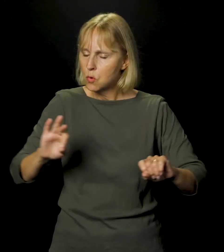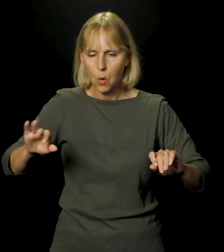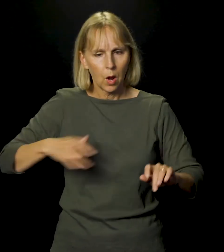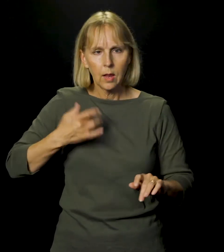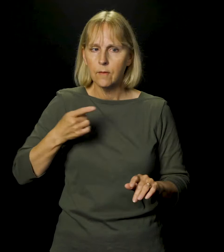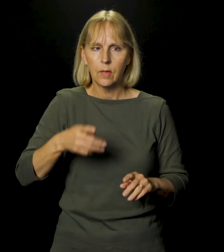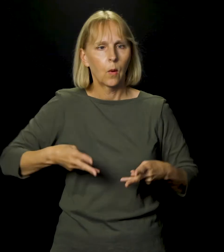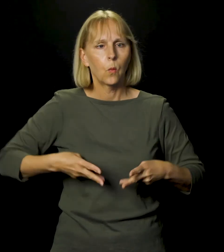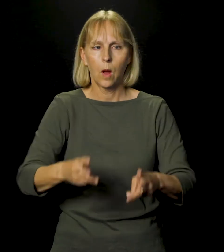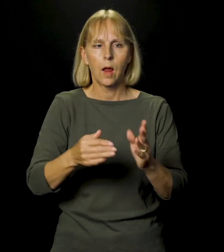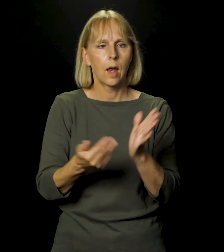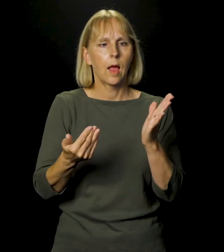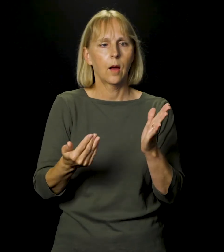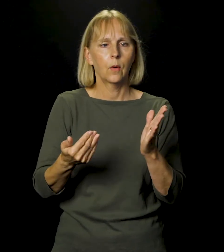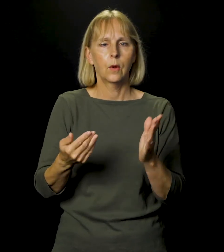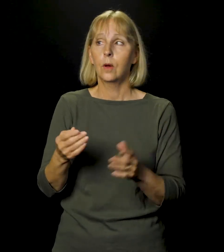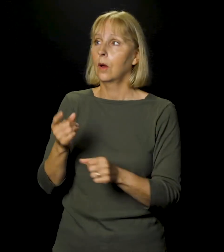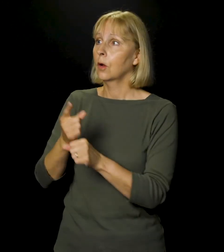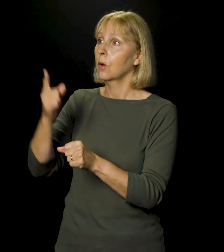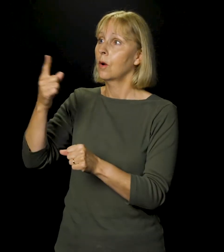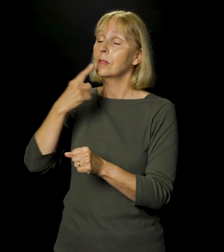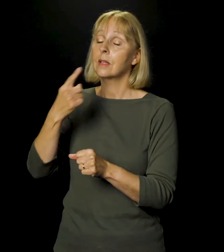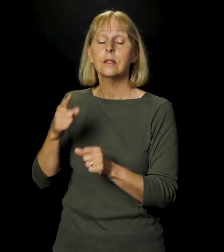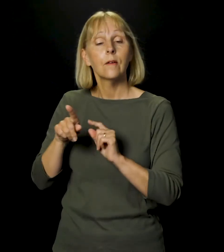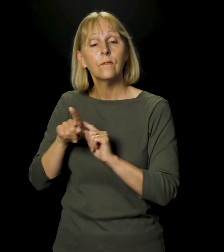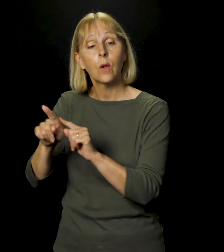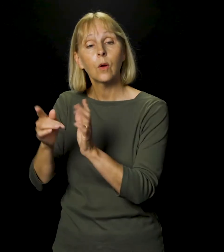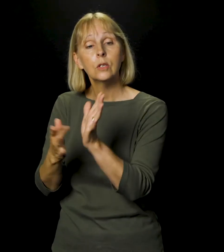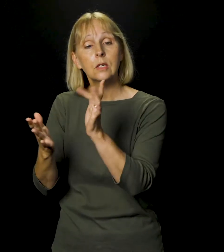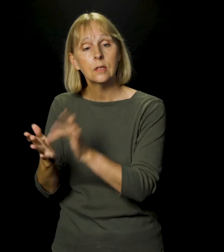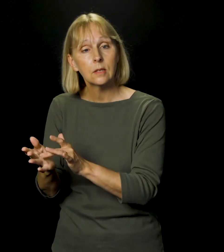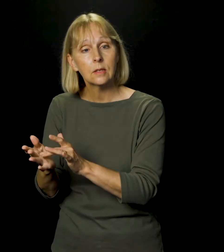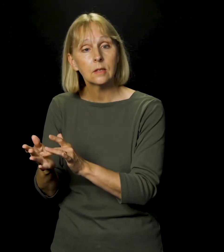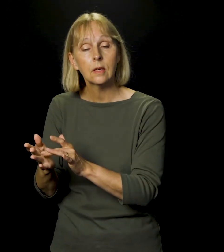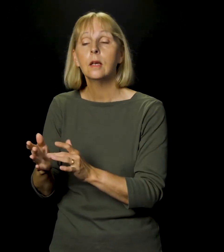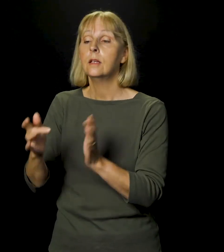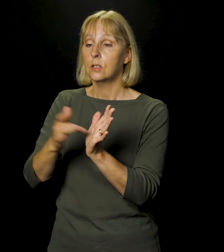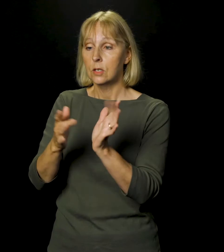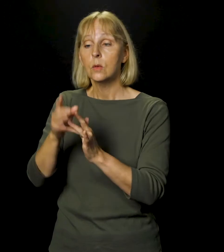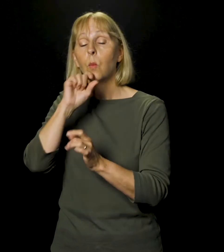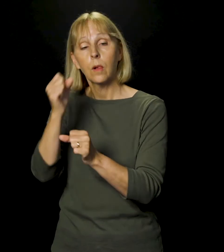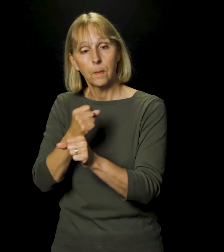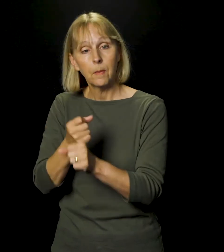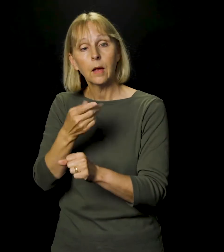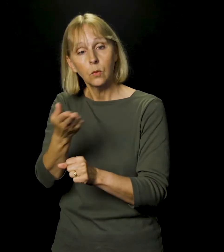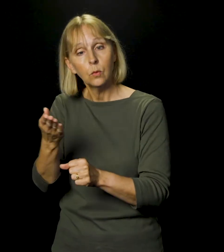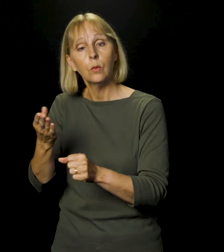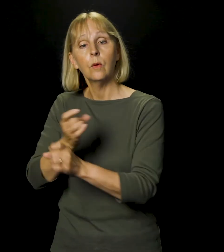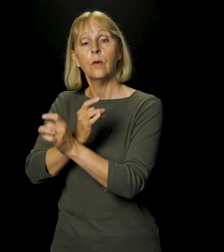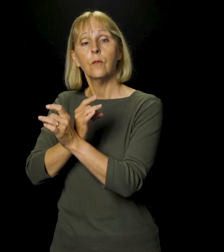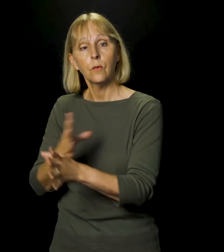comparison. We're simply called to follow Jesus, that he will set us free, that he